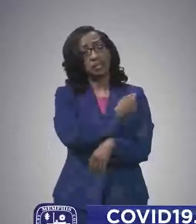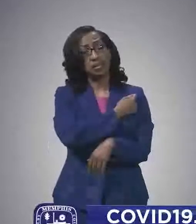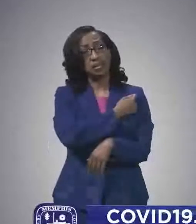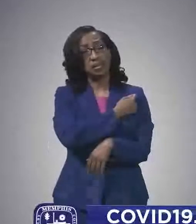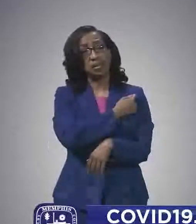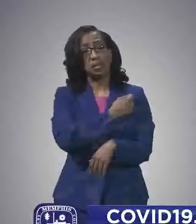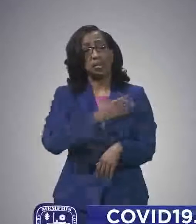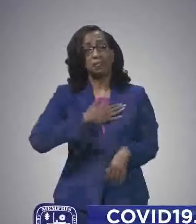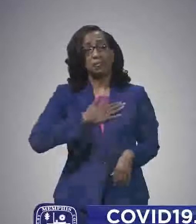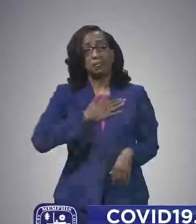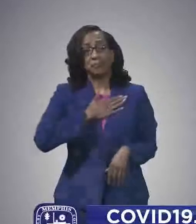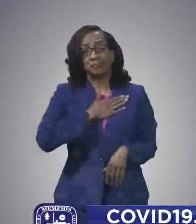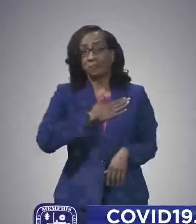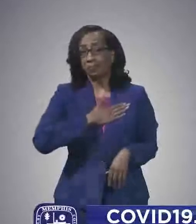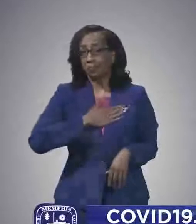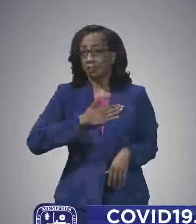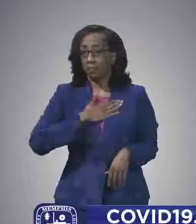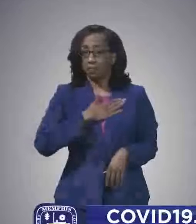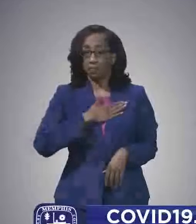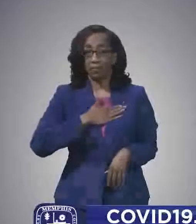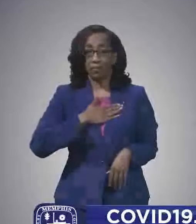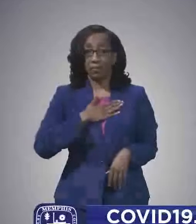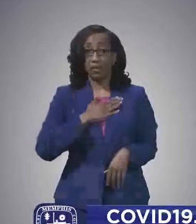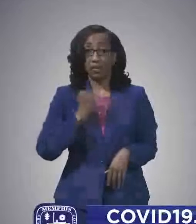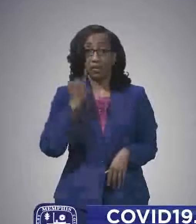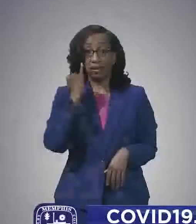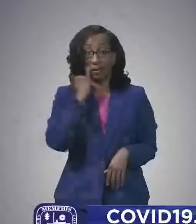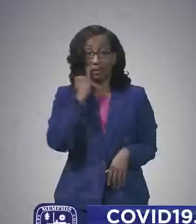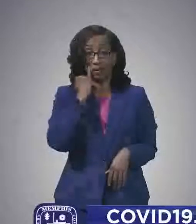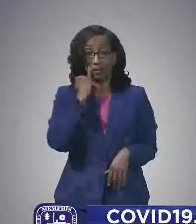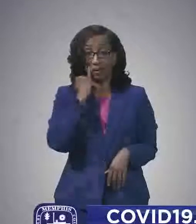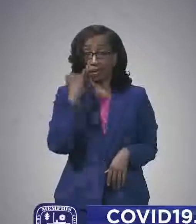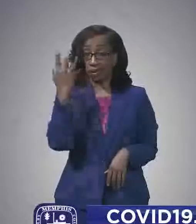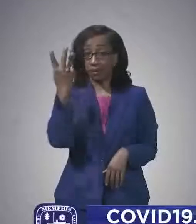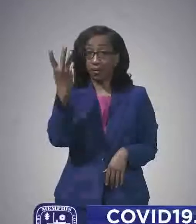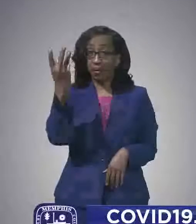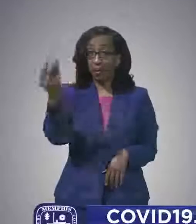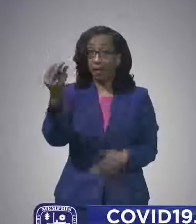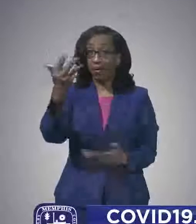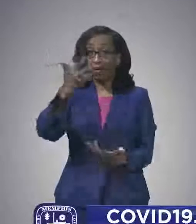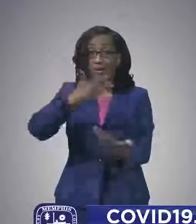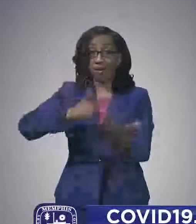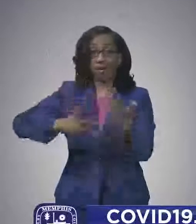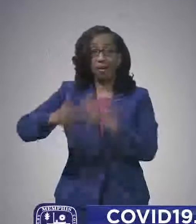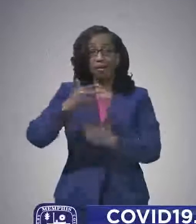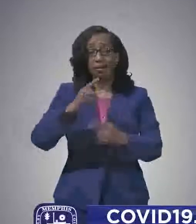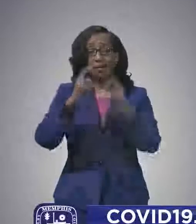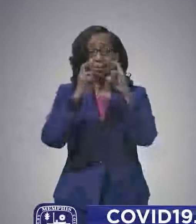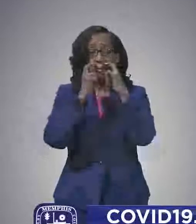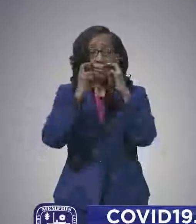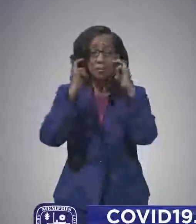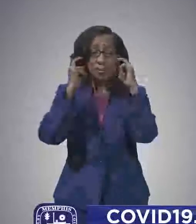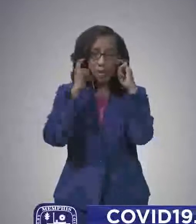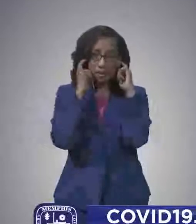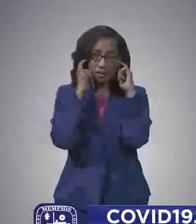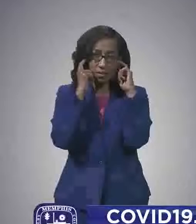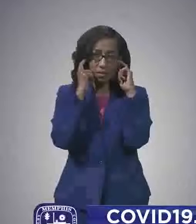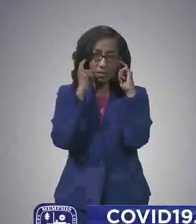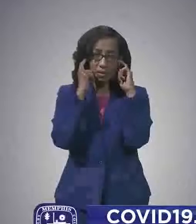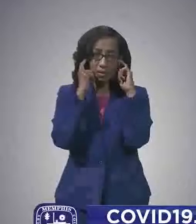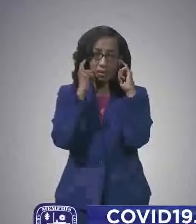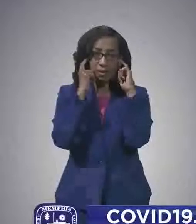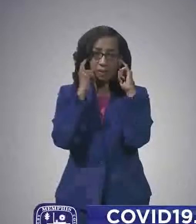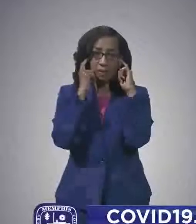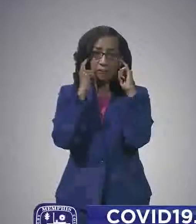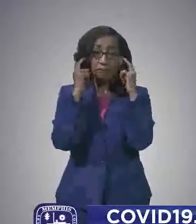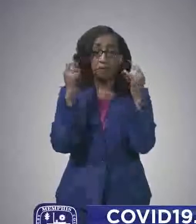and please, if you are going to be anywhere in public, wear your mask. We are